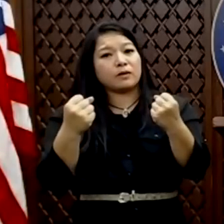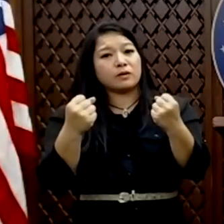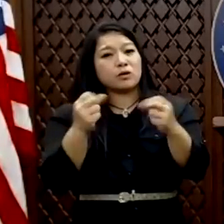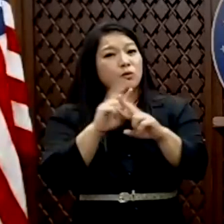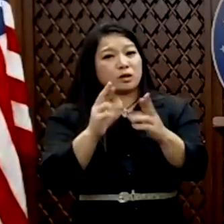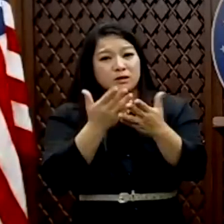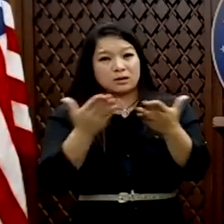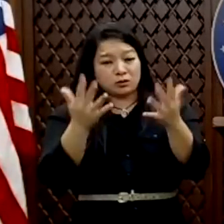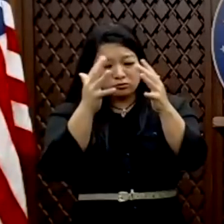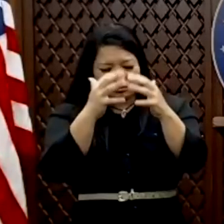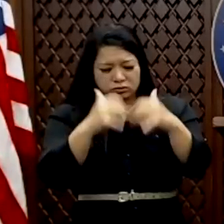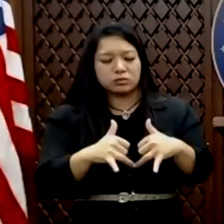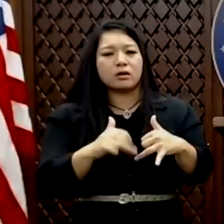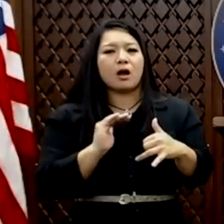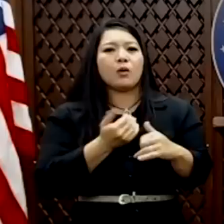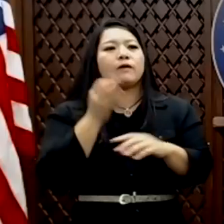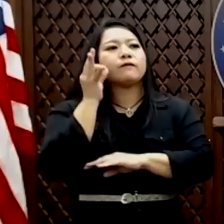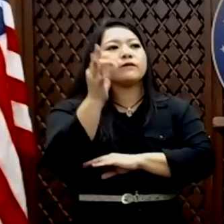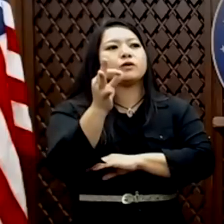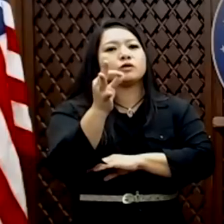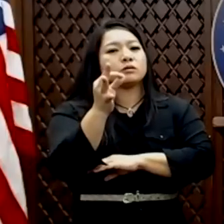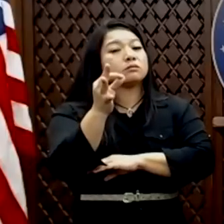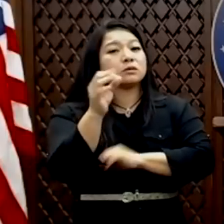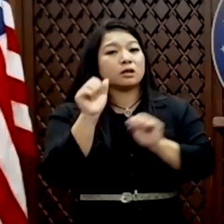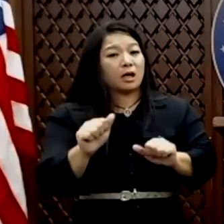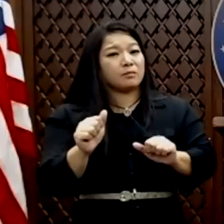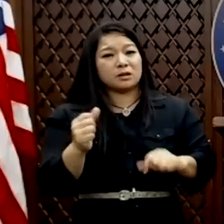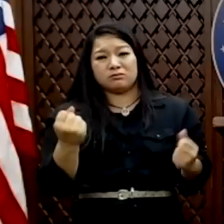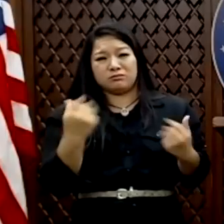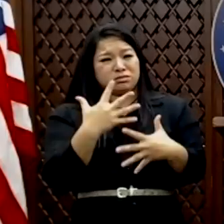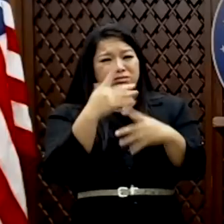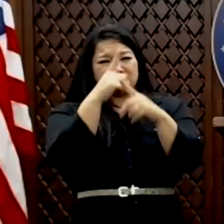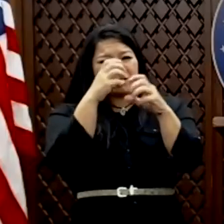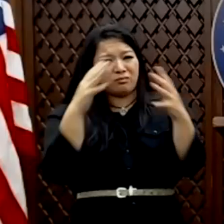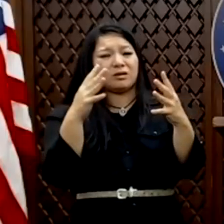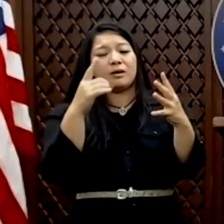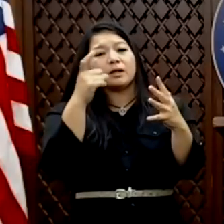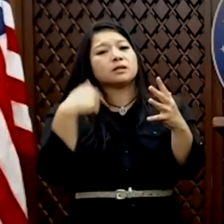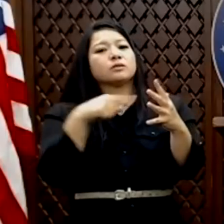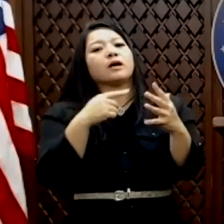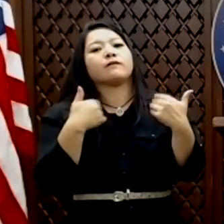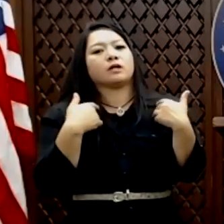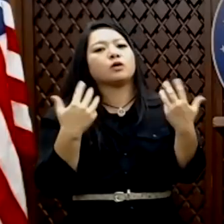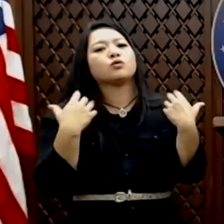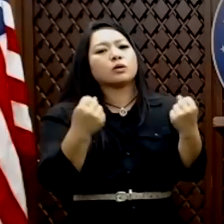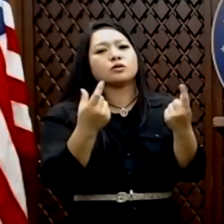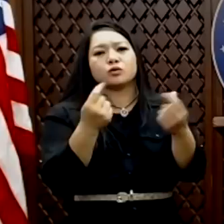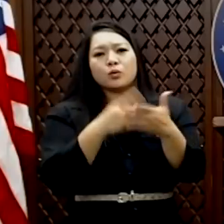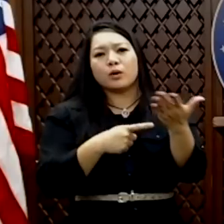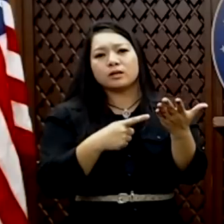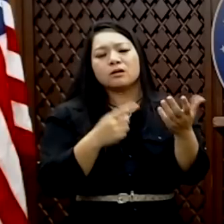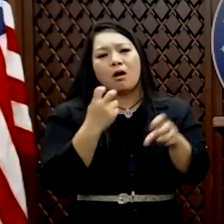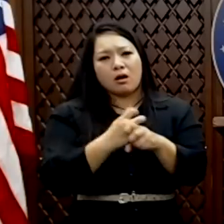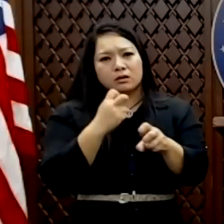crumble. This could be our future, or it could be the nightmare we avoided because we had the courage to do what is hard.